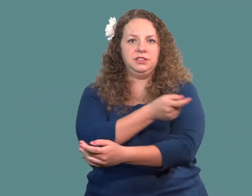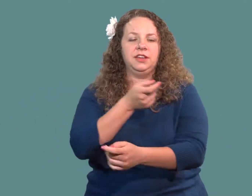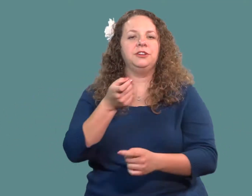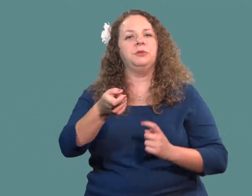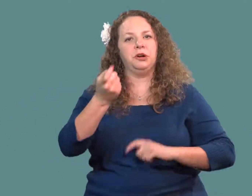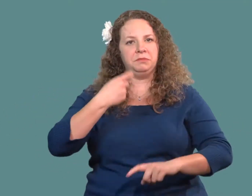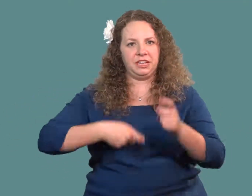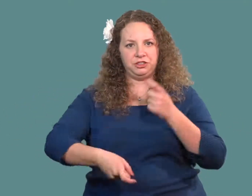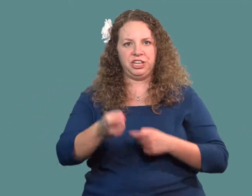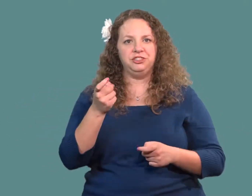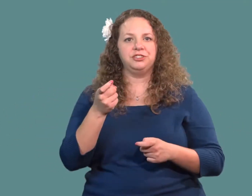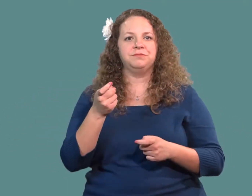the other, or exchange.